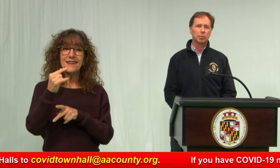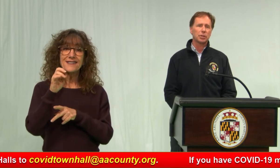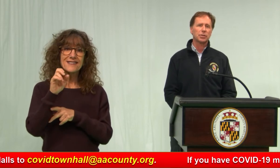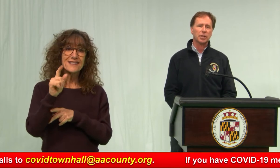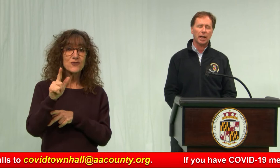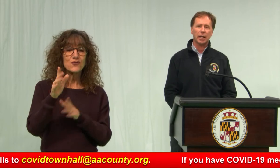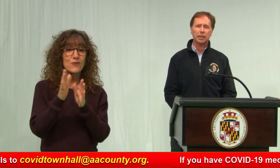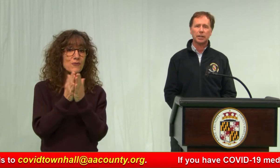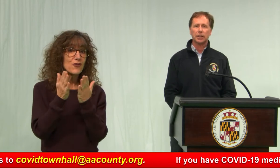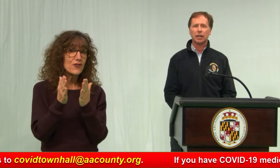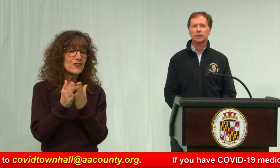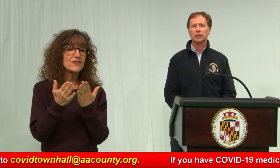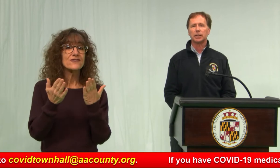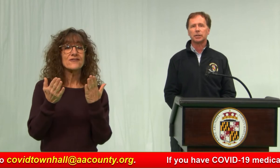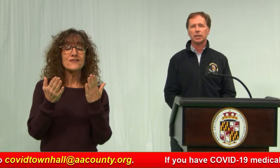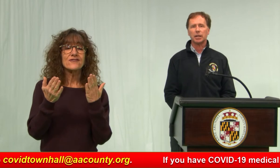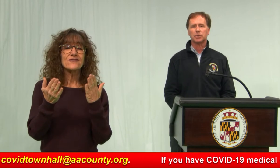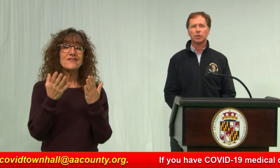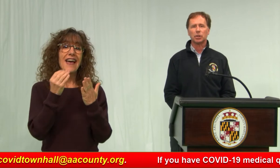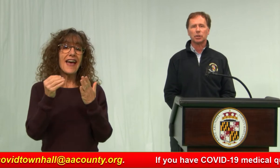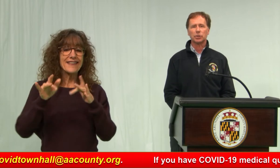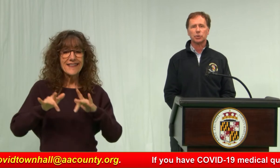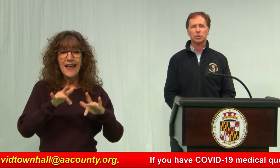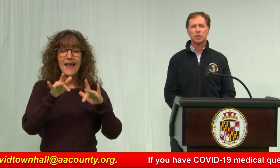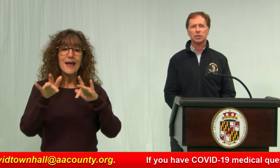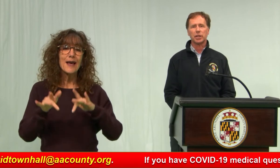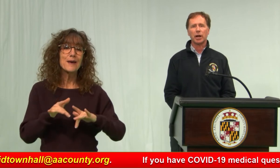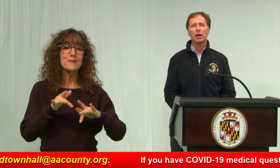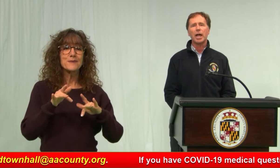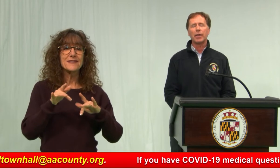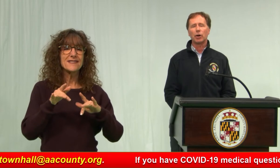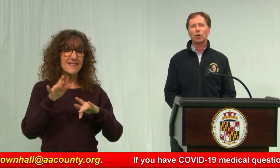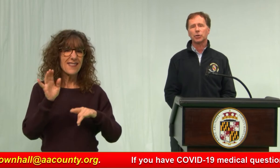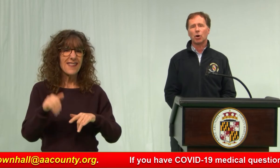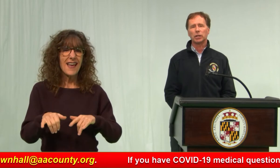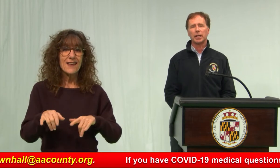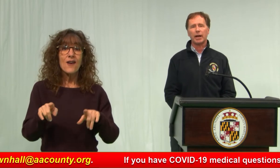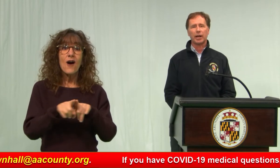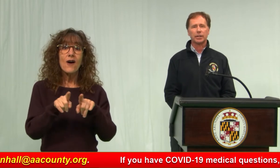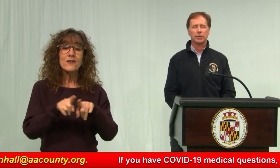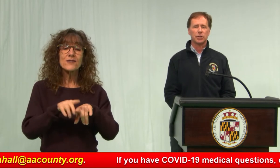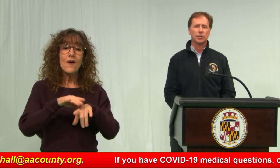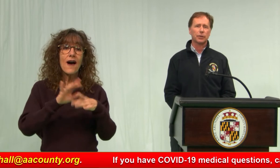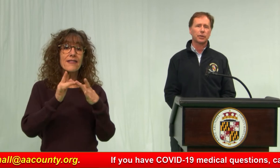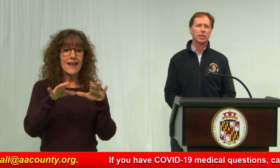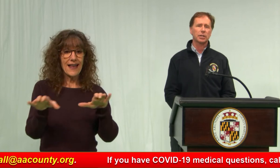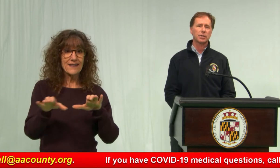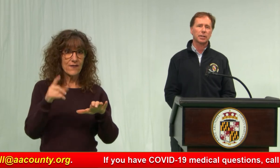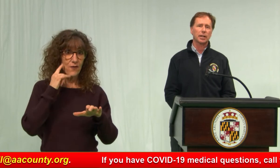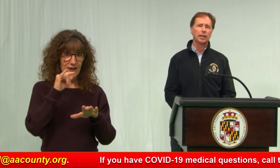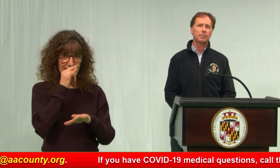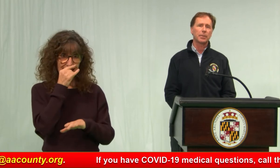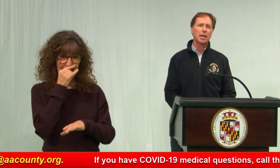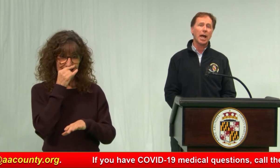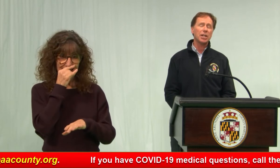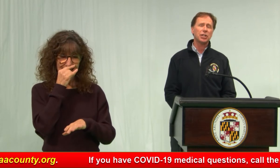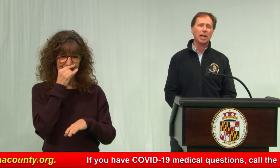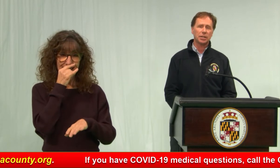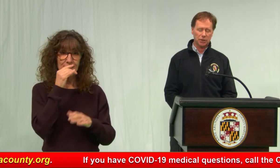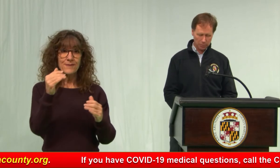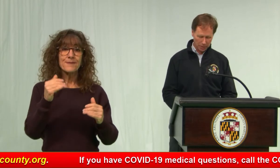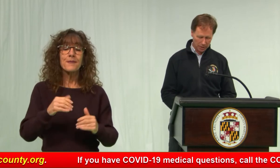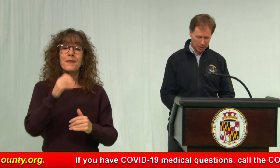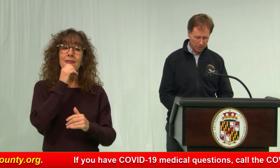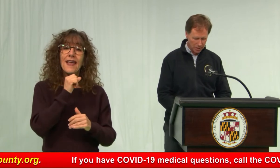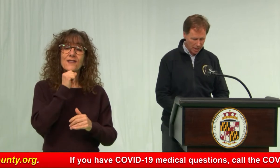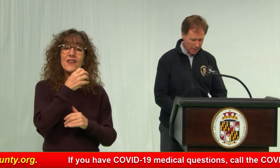digital books and tapes and all sorts of things there. And there are also online activities there for kids. Aging